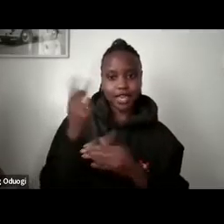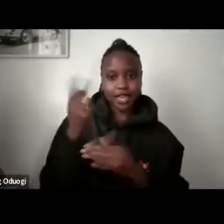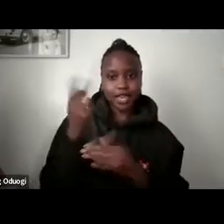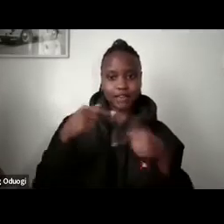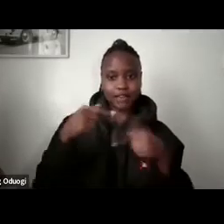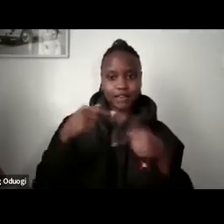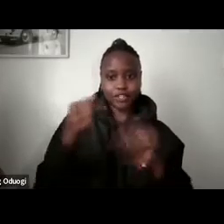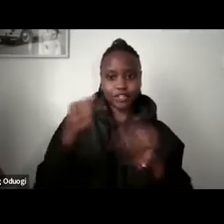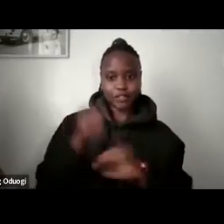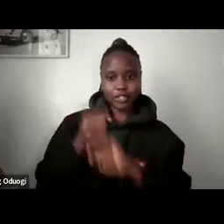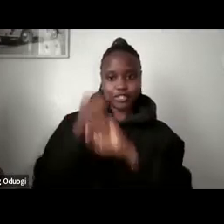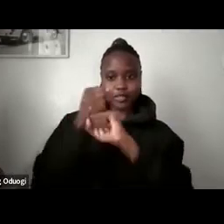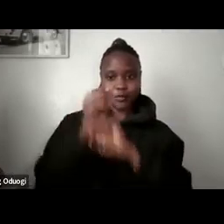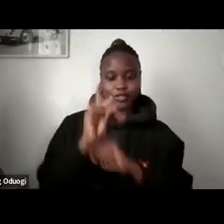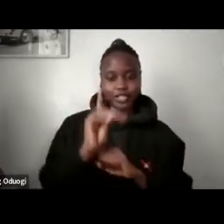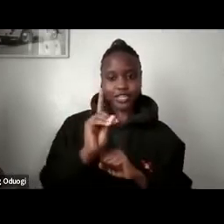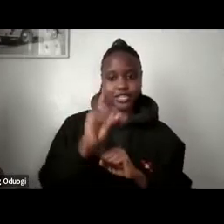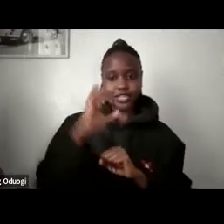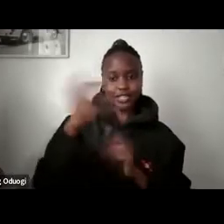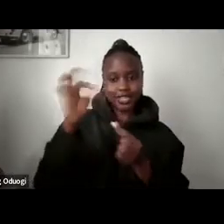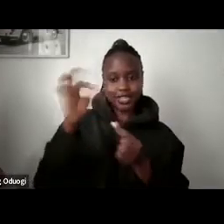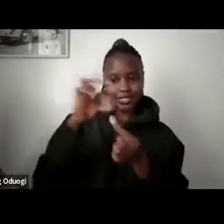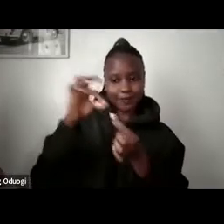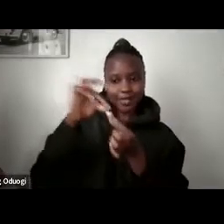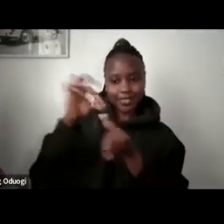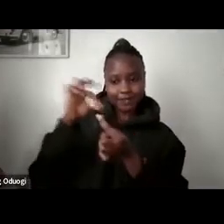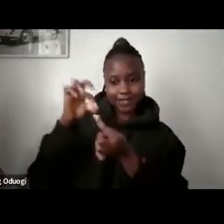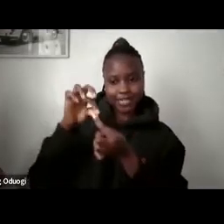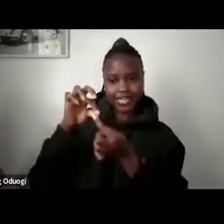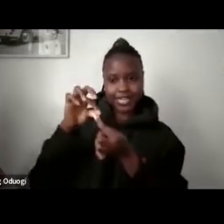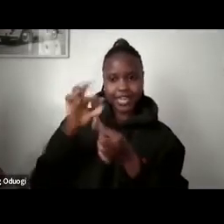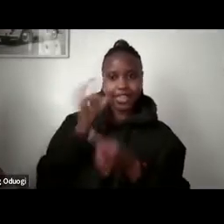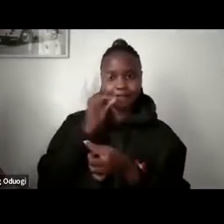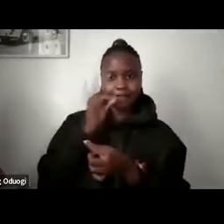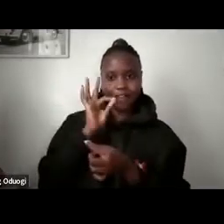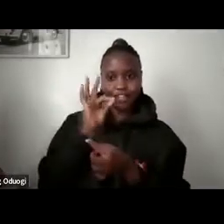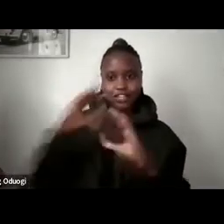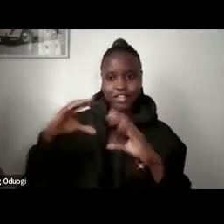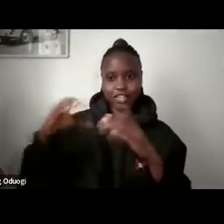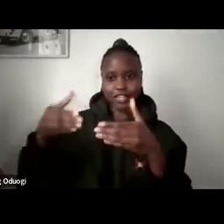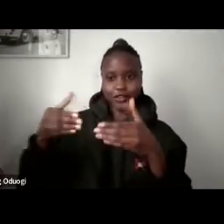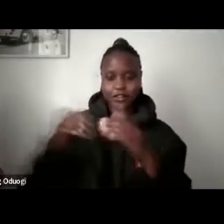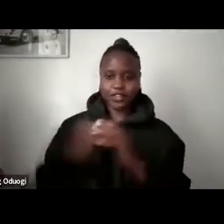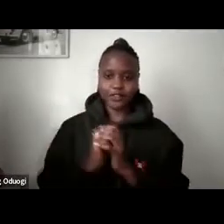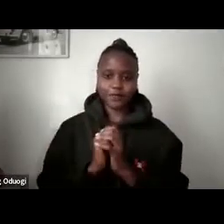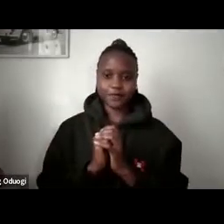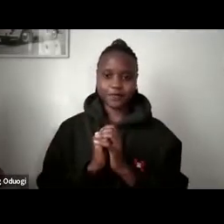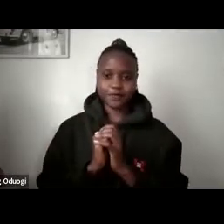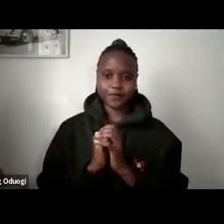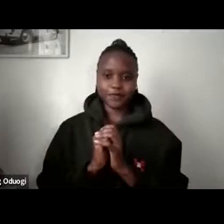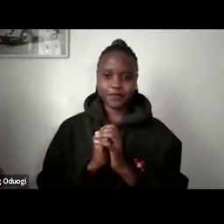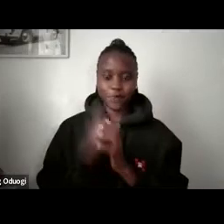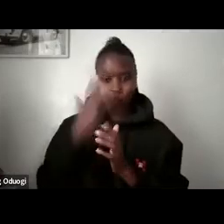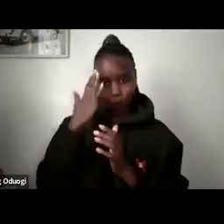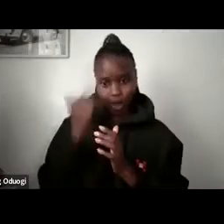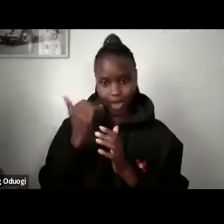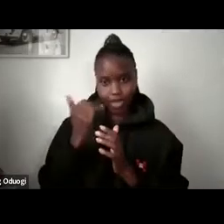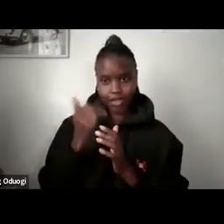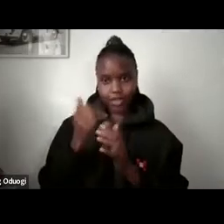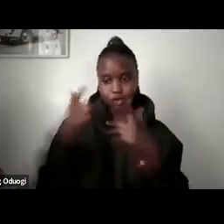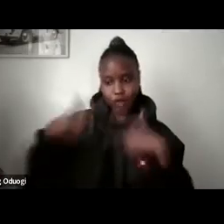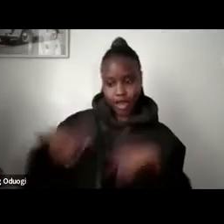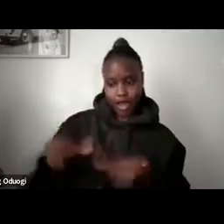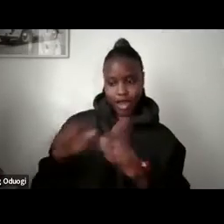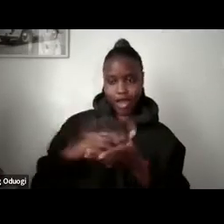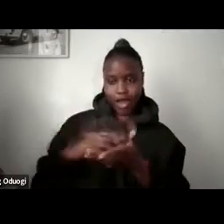supported DEC, specifically the French category. And this is in order to allow our learners to be